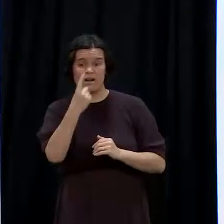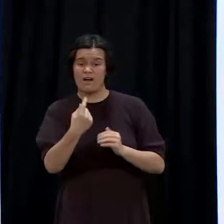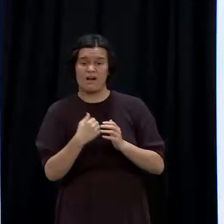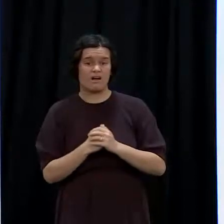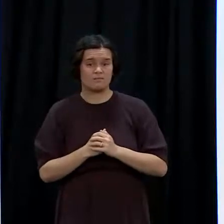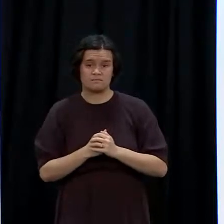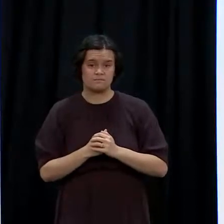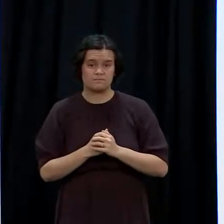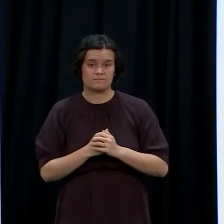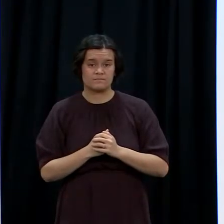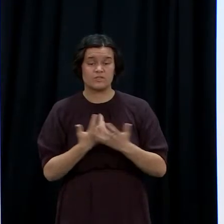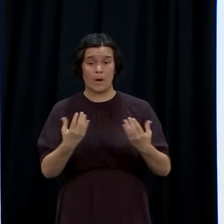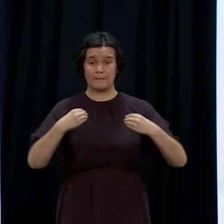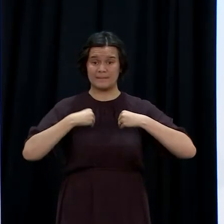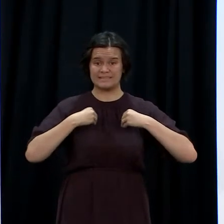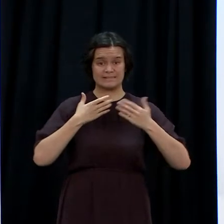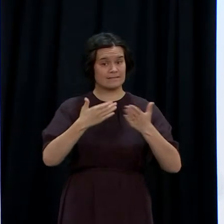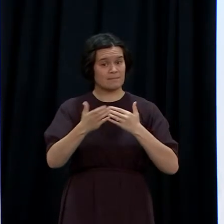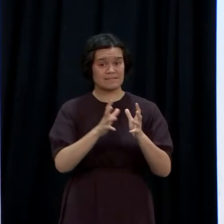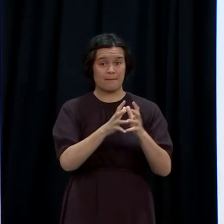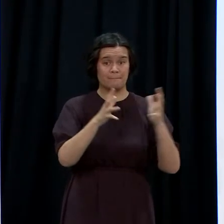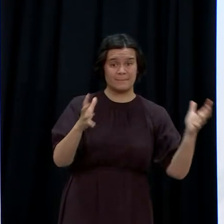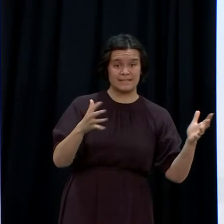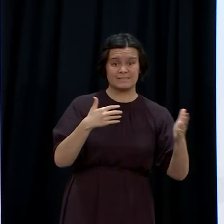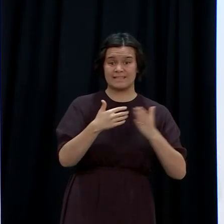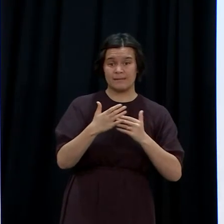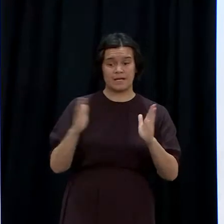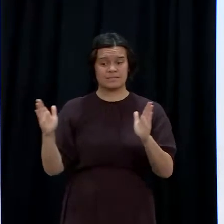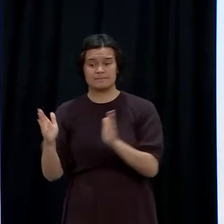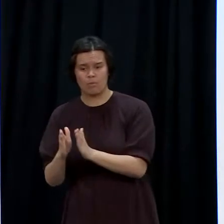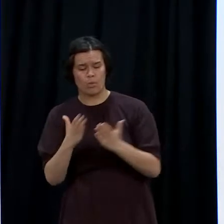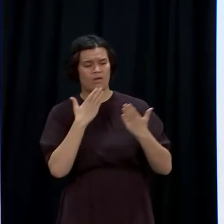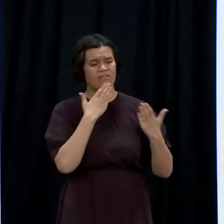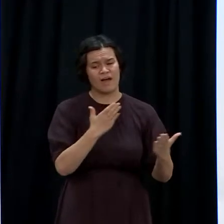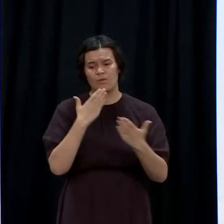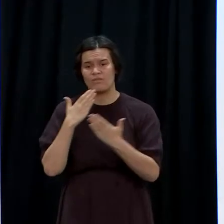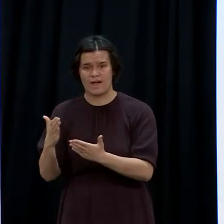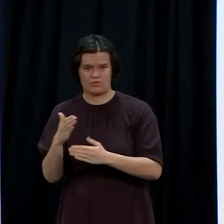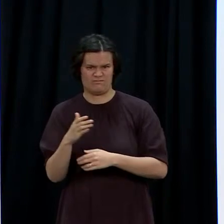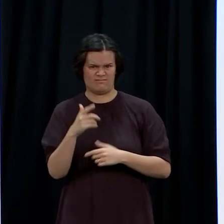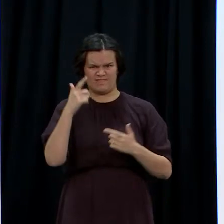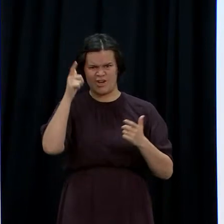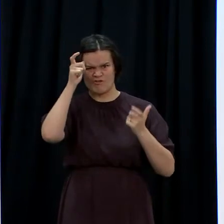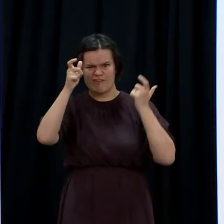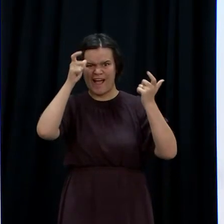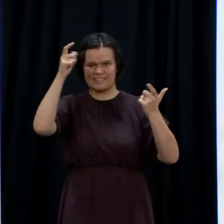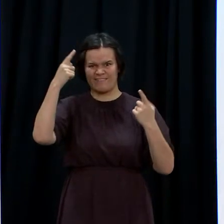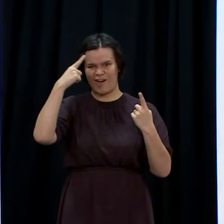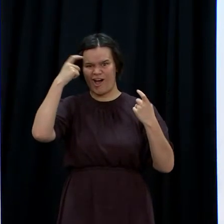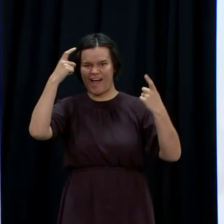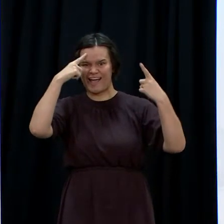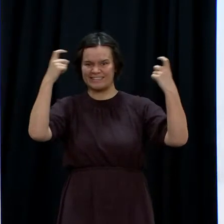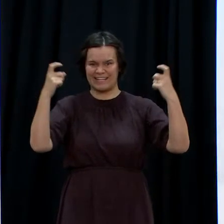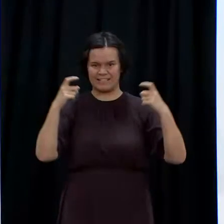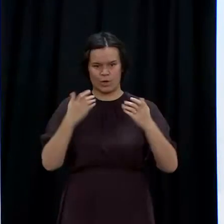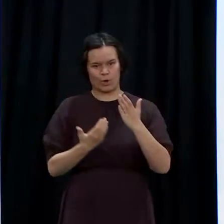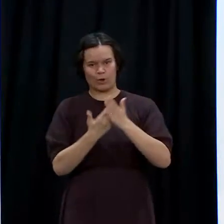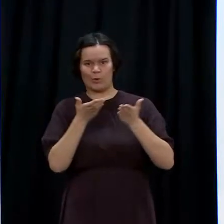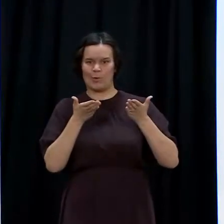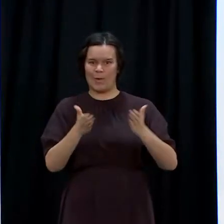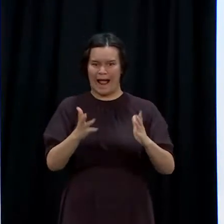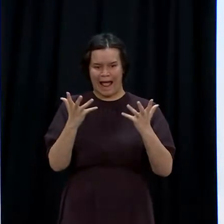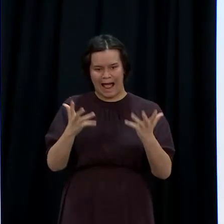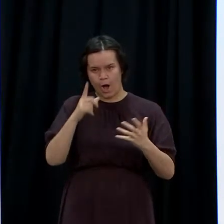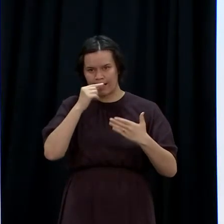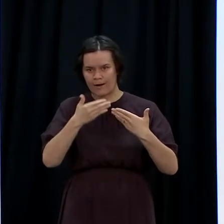large and small, and their employees for coming up with clever, innovative ways of operating and for your resilience in this new and